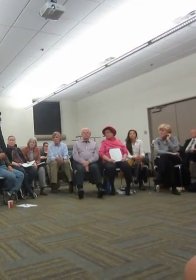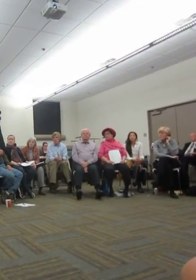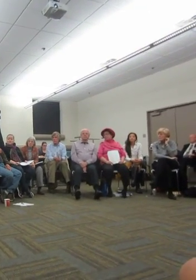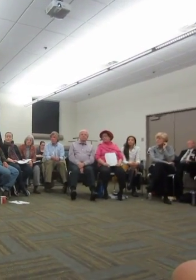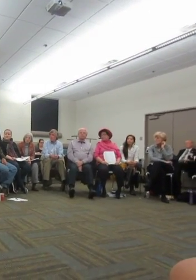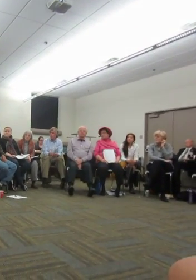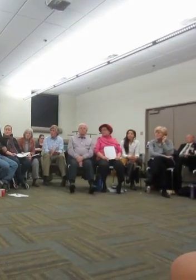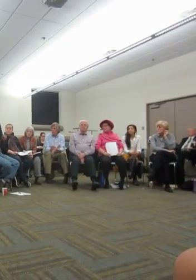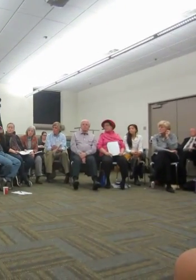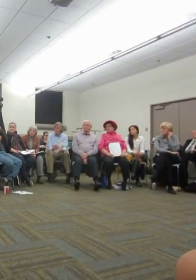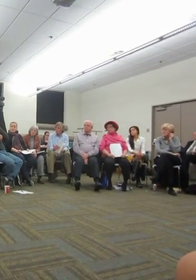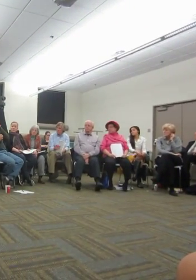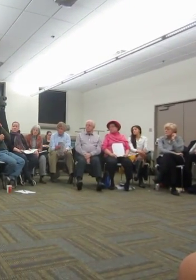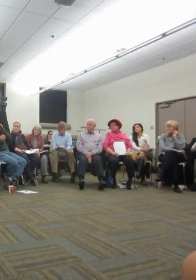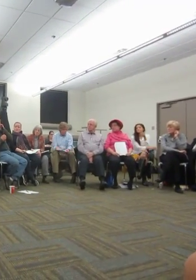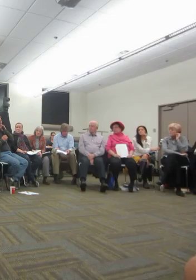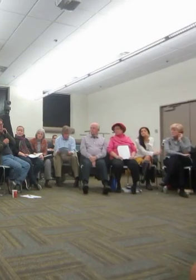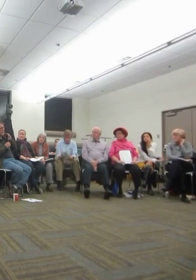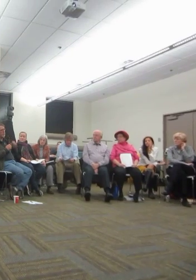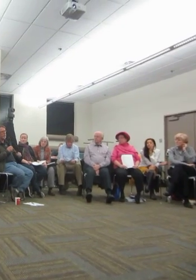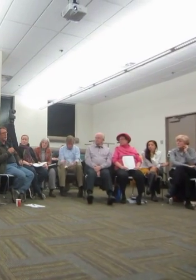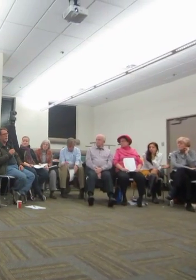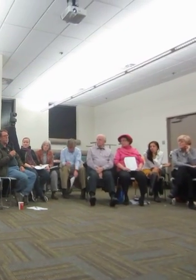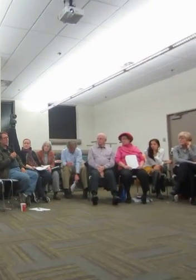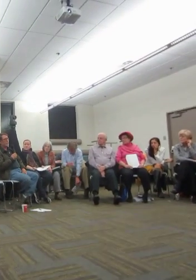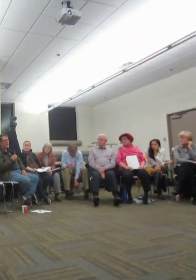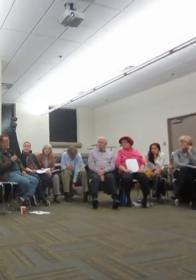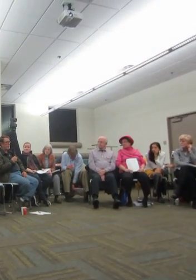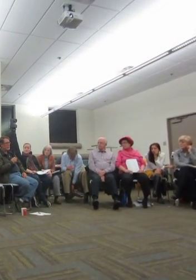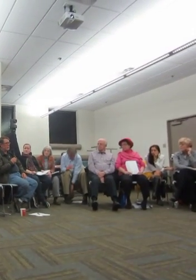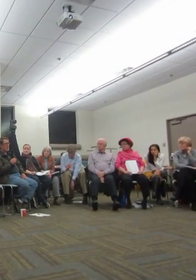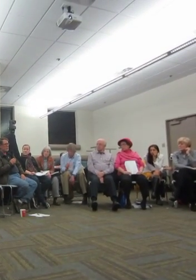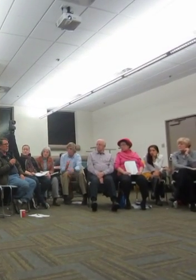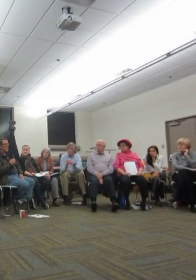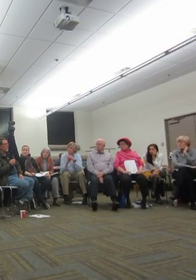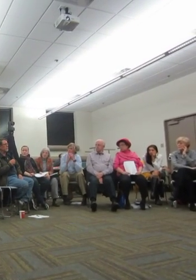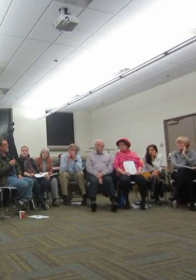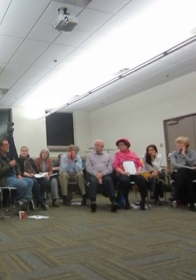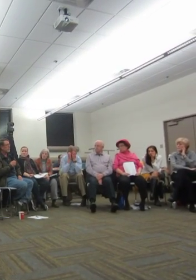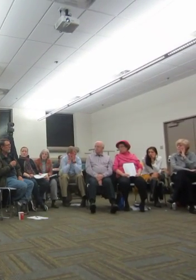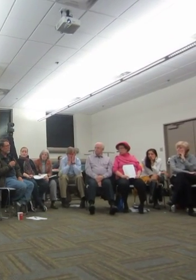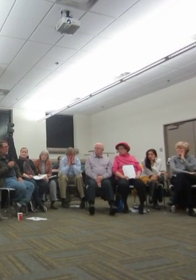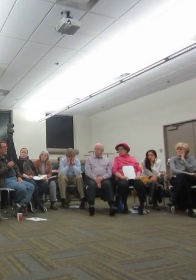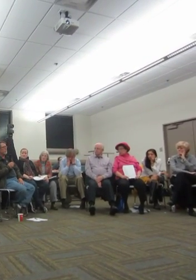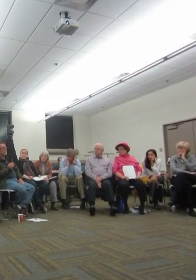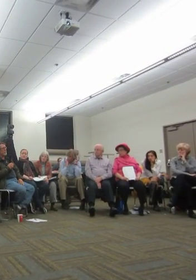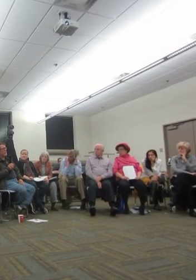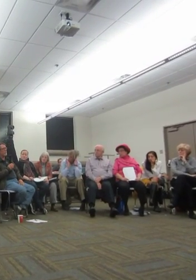Tom? Just 3 points, I think, regarding your meetings.